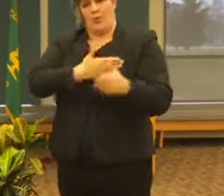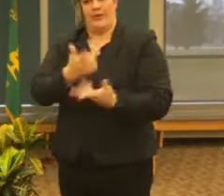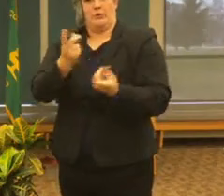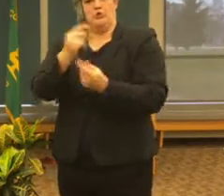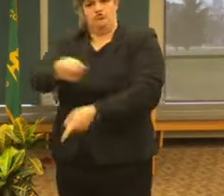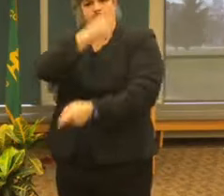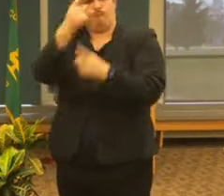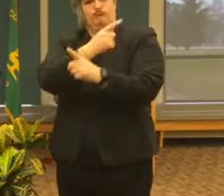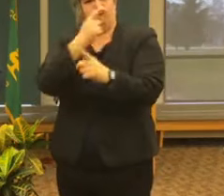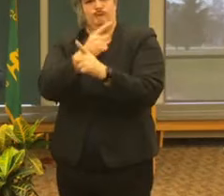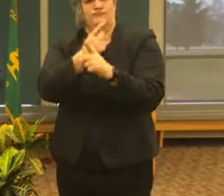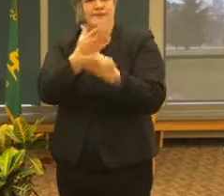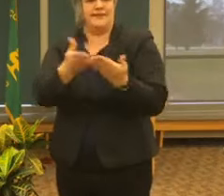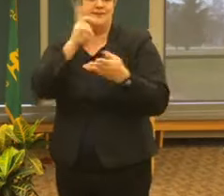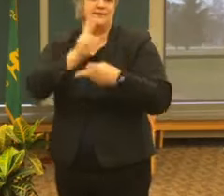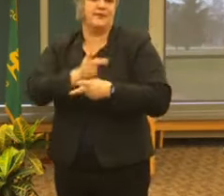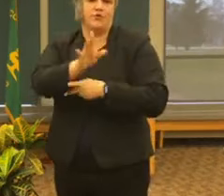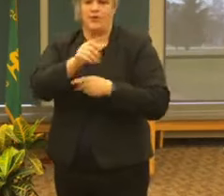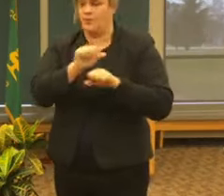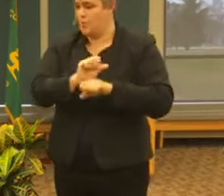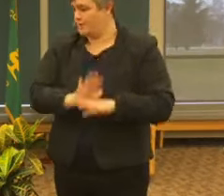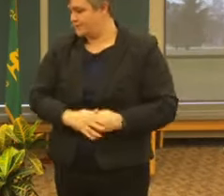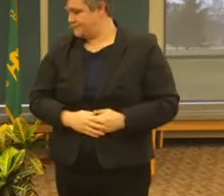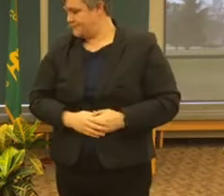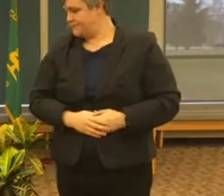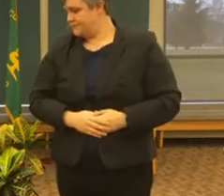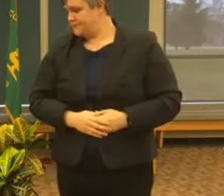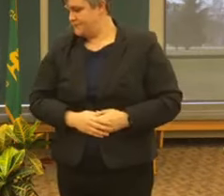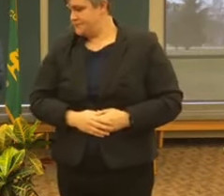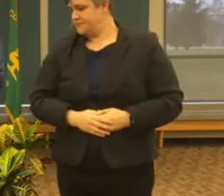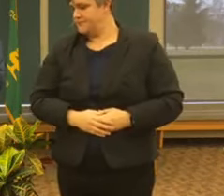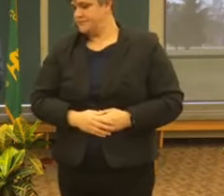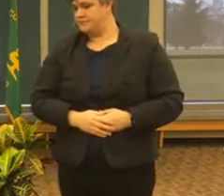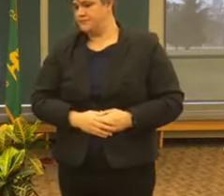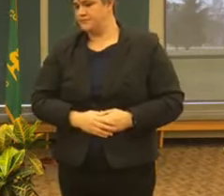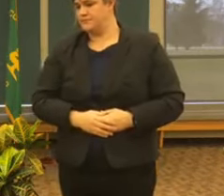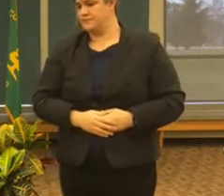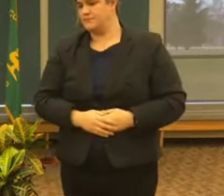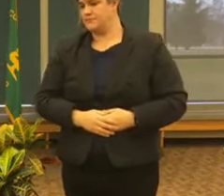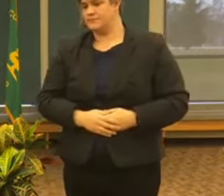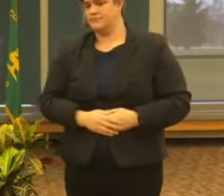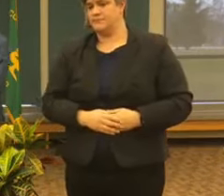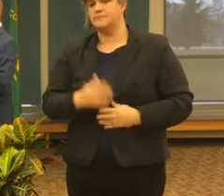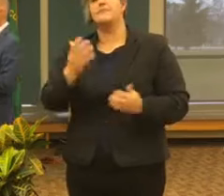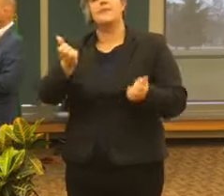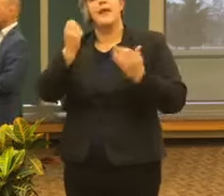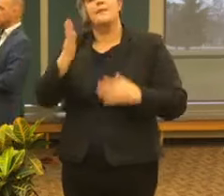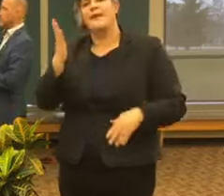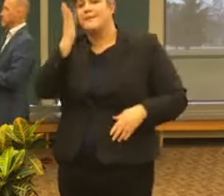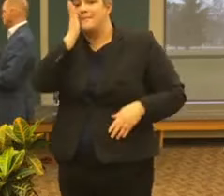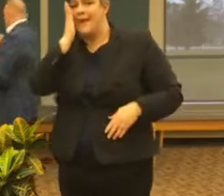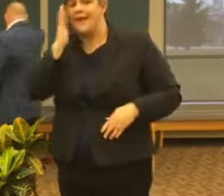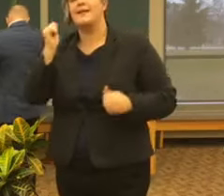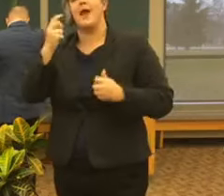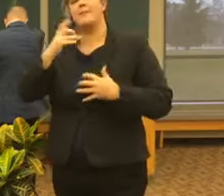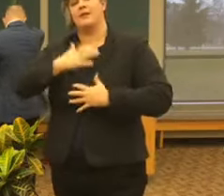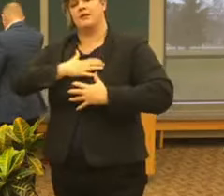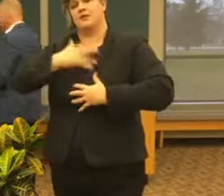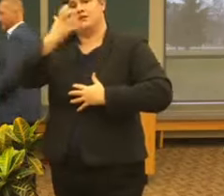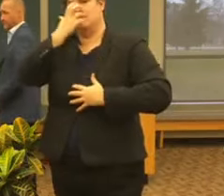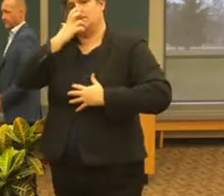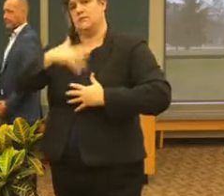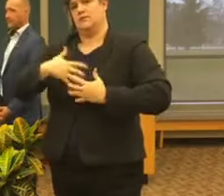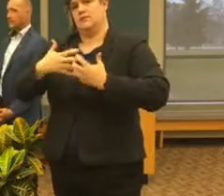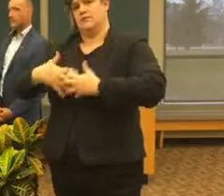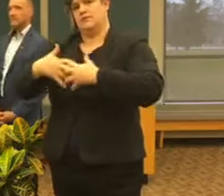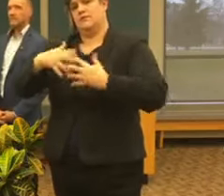thing. And can you talk about how many beds and ventilators are in Oakland County? How many you guys are trying to get in